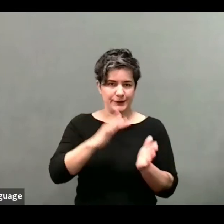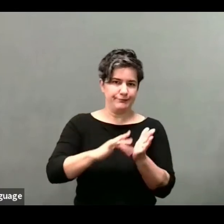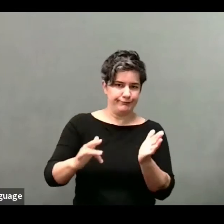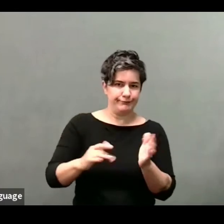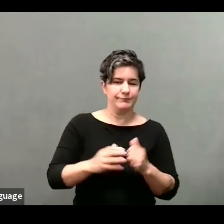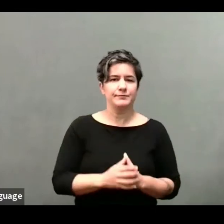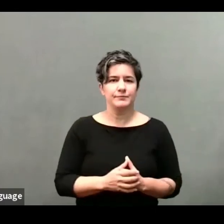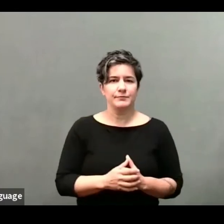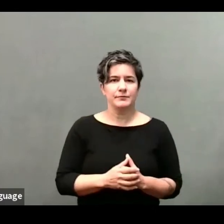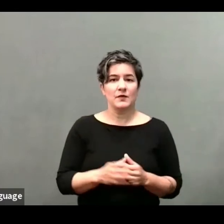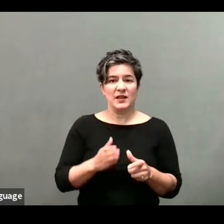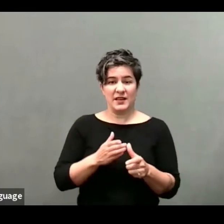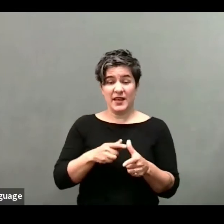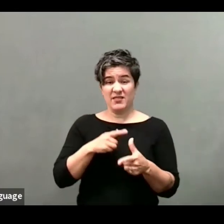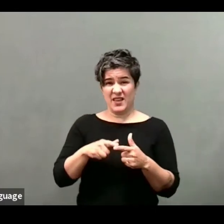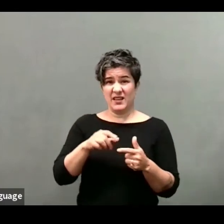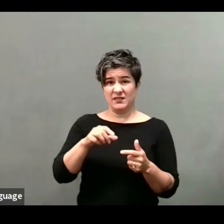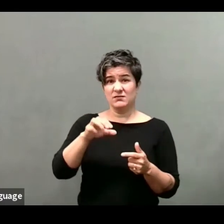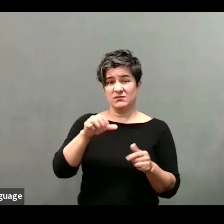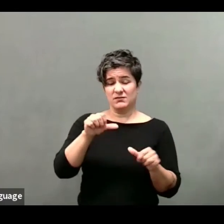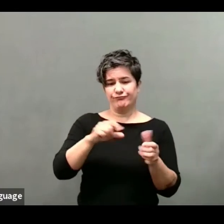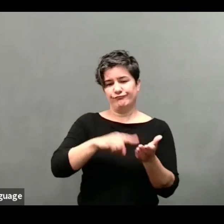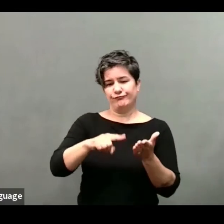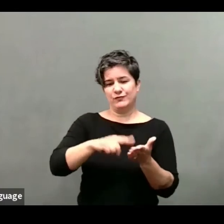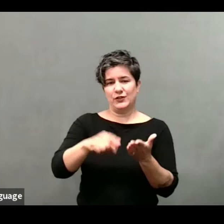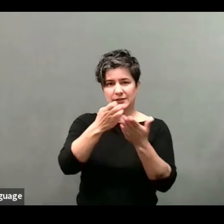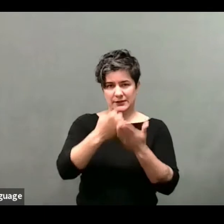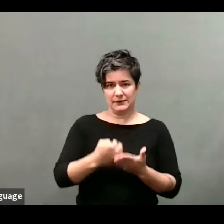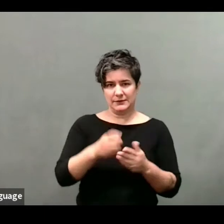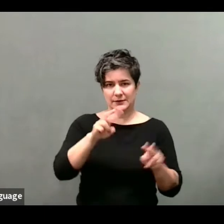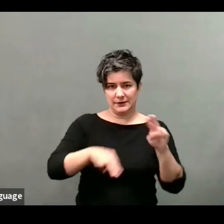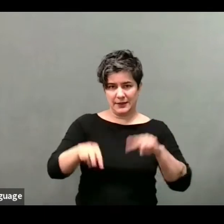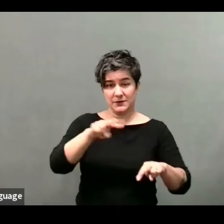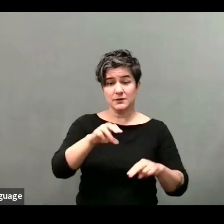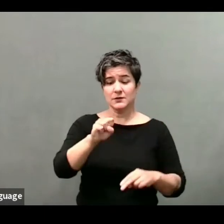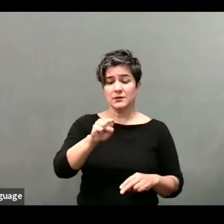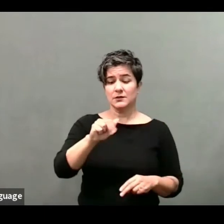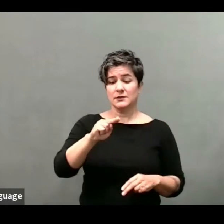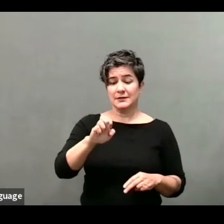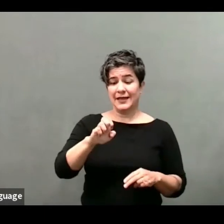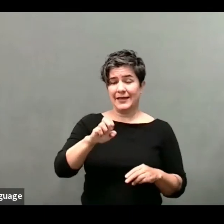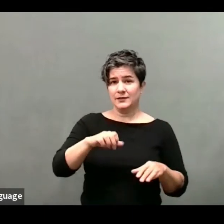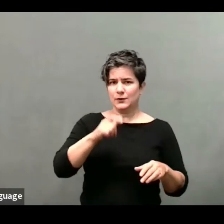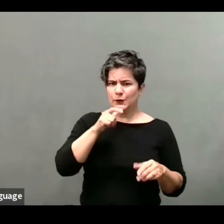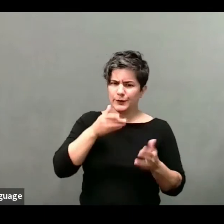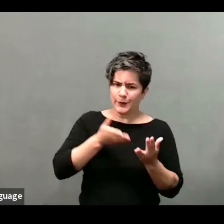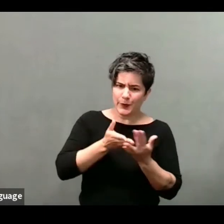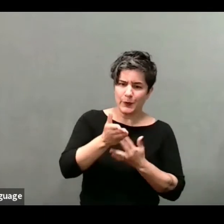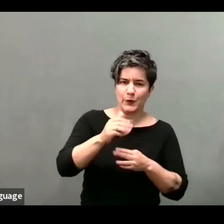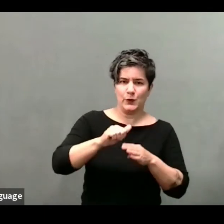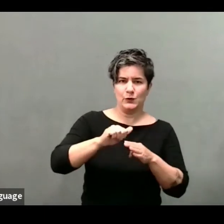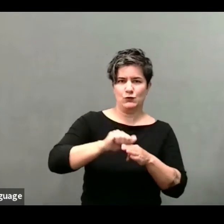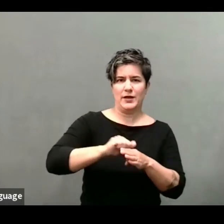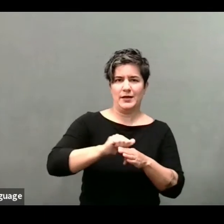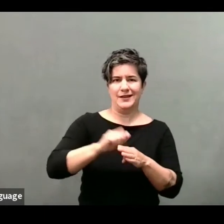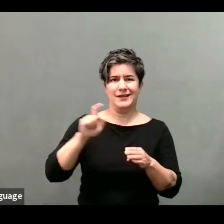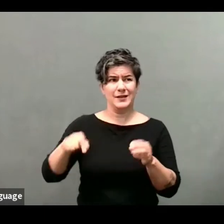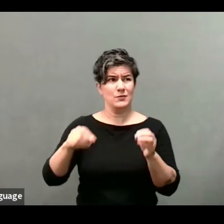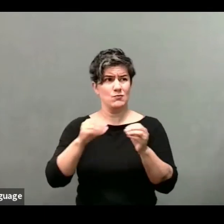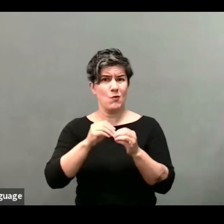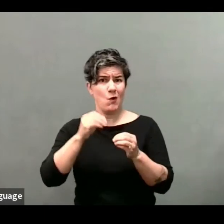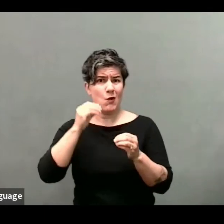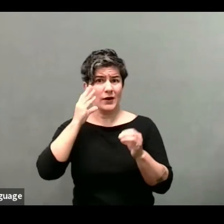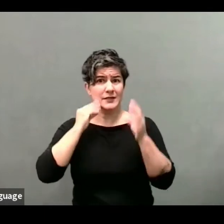sexual assault medical forensic exams. And so SANES in training need to connect with more